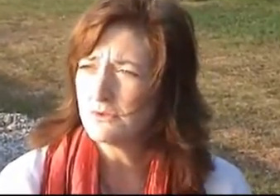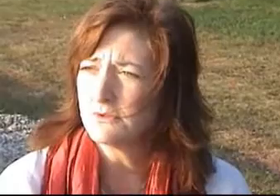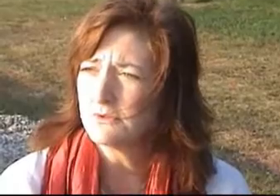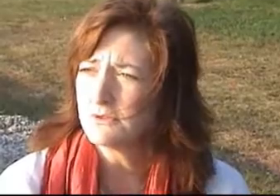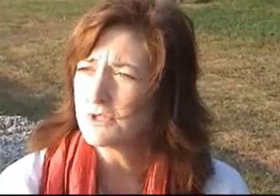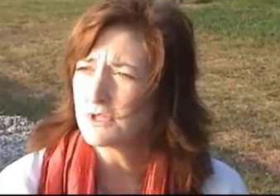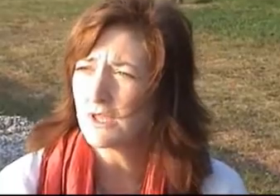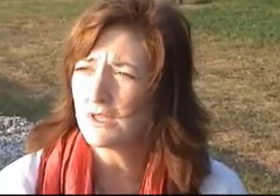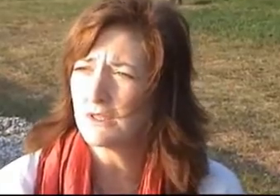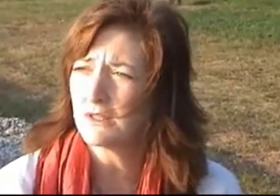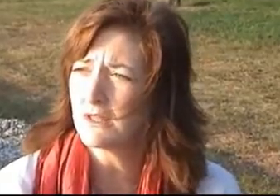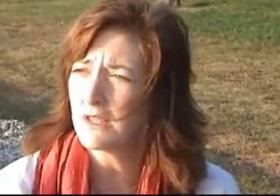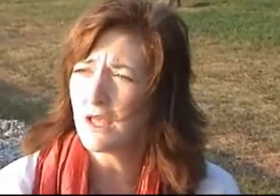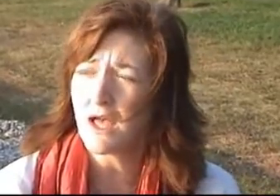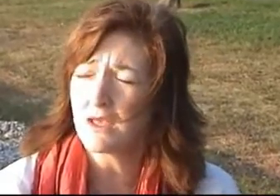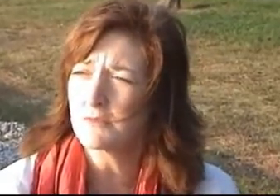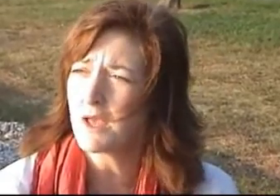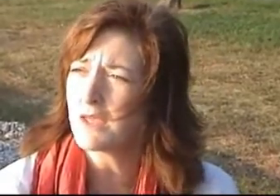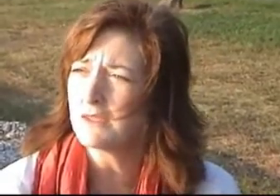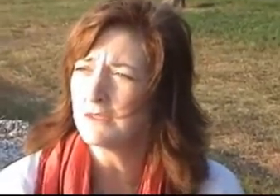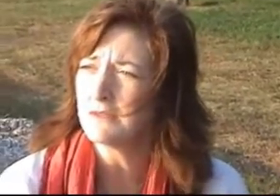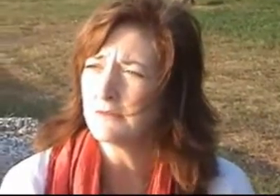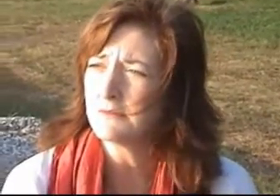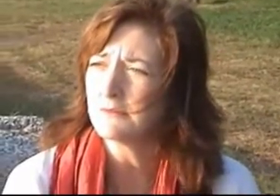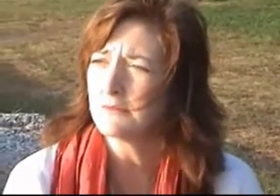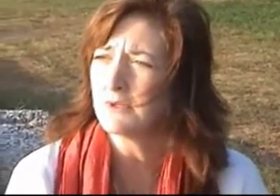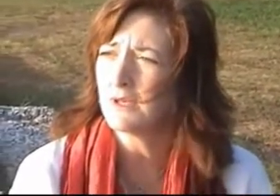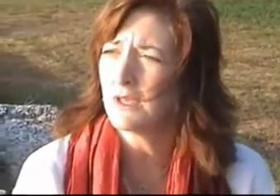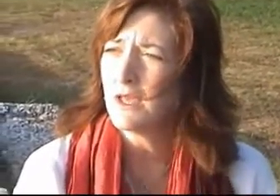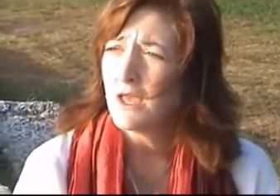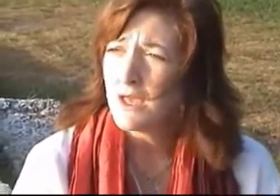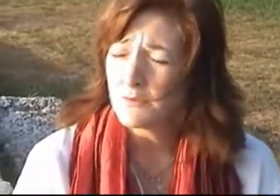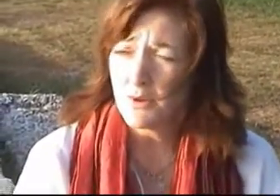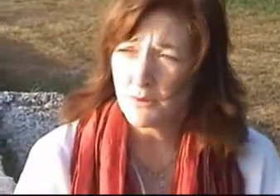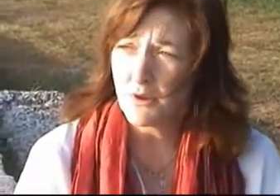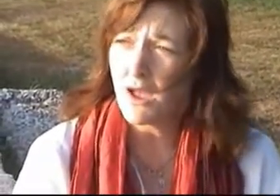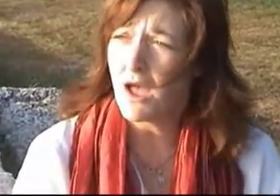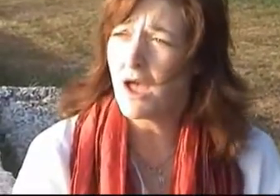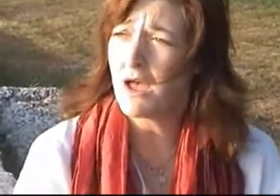Rishru Shel Hamayim